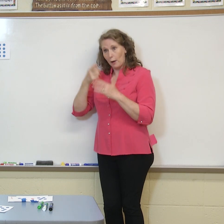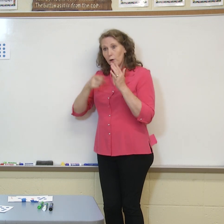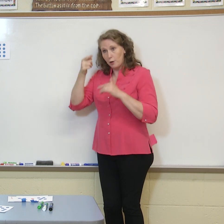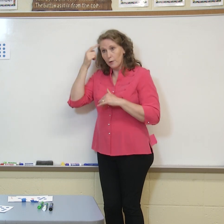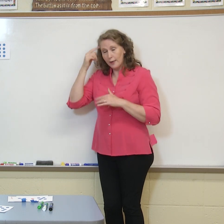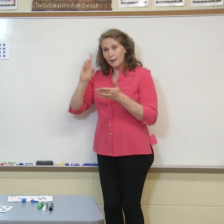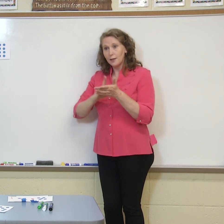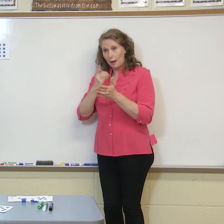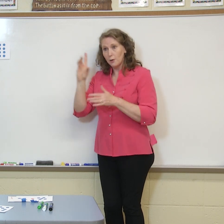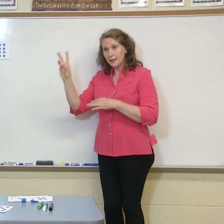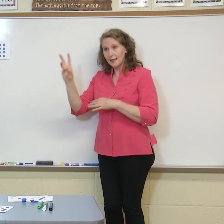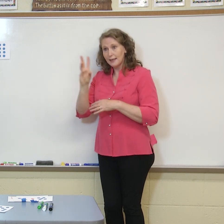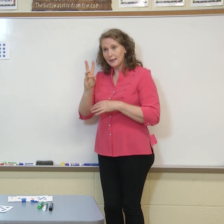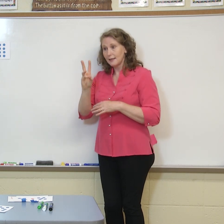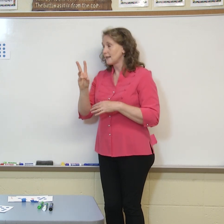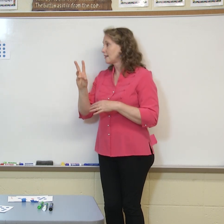doubling?